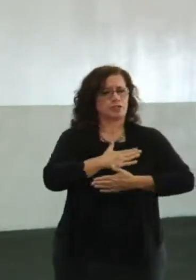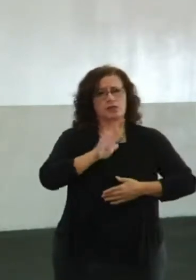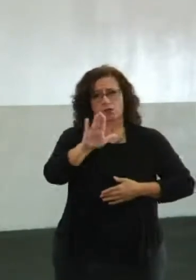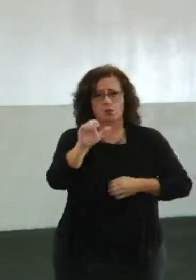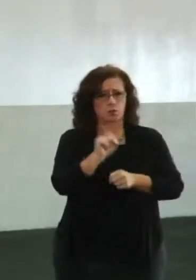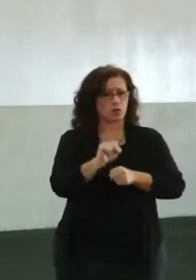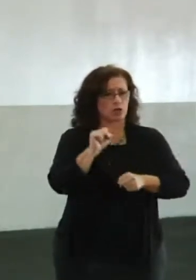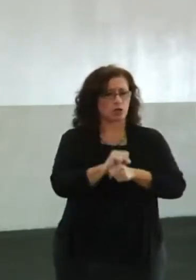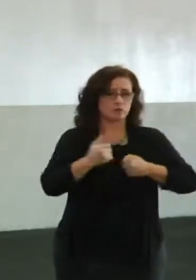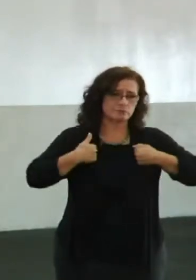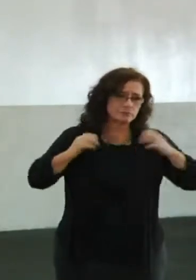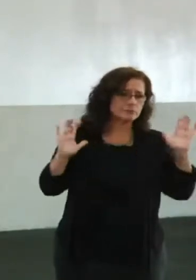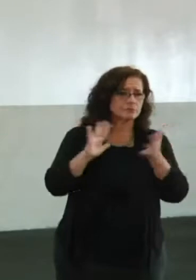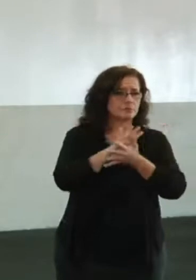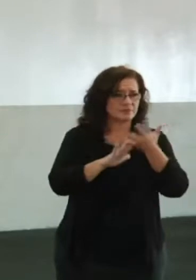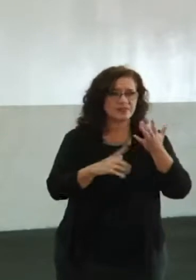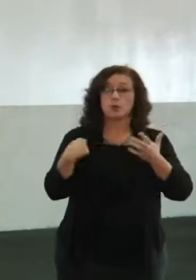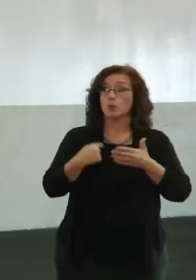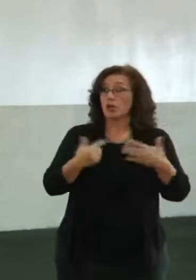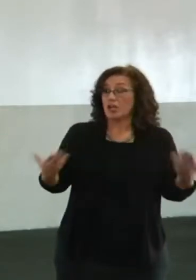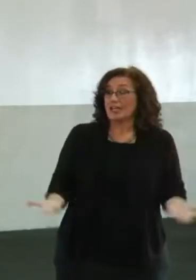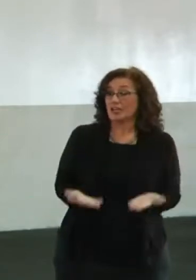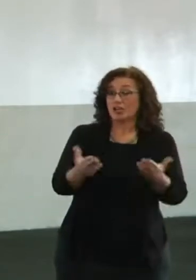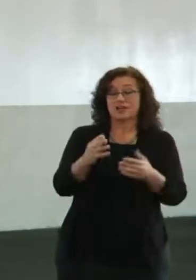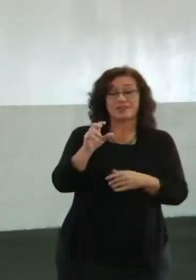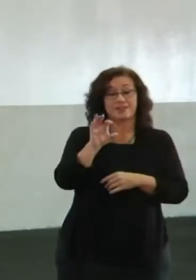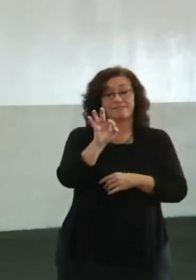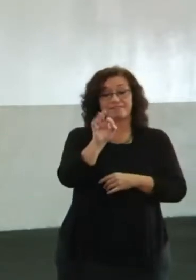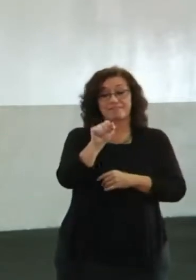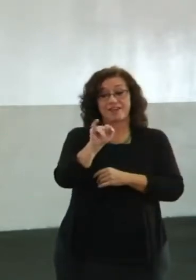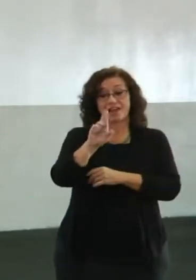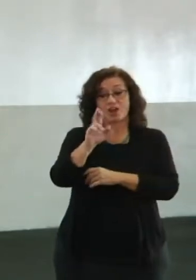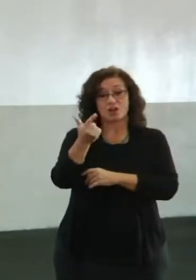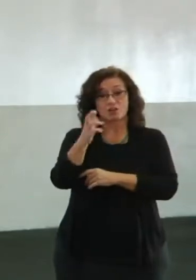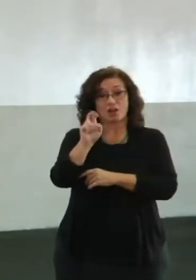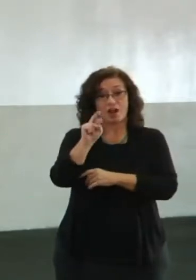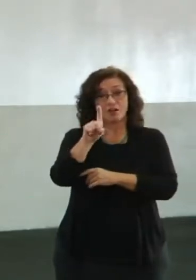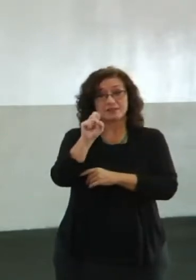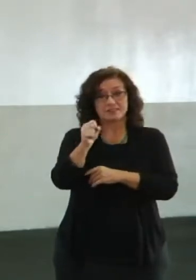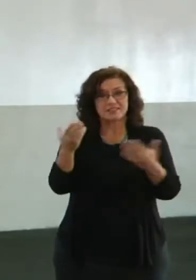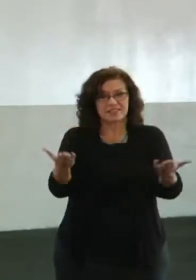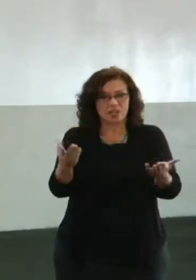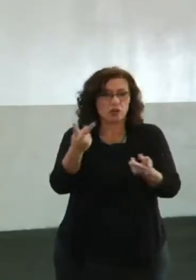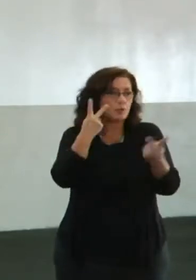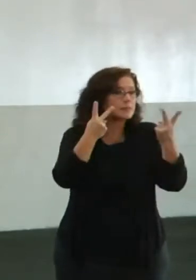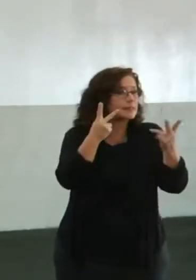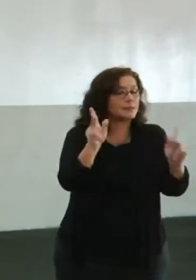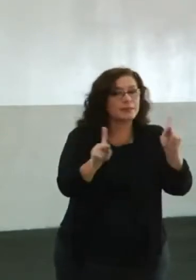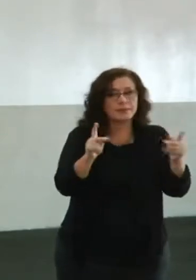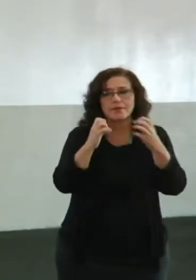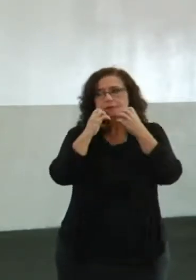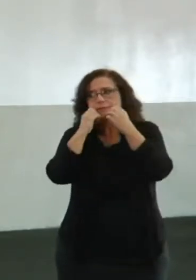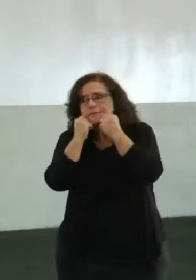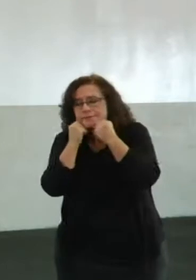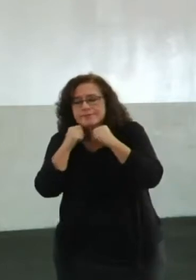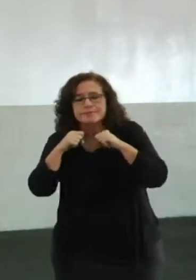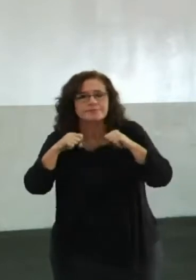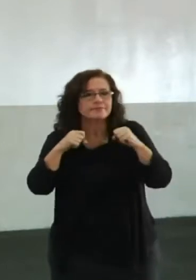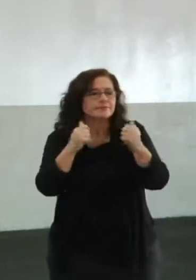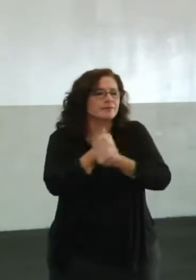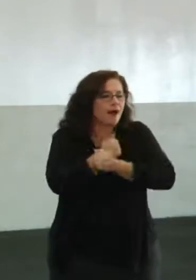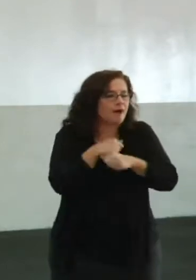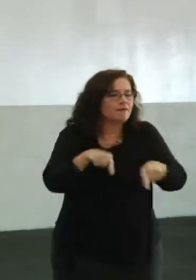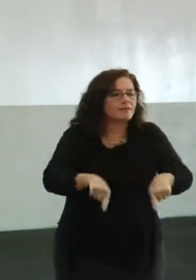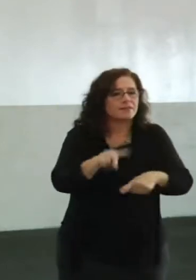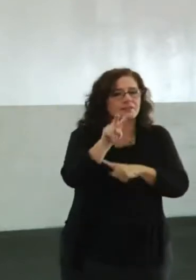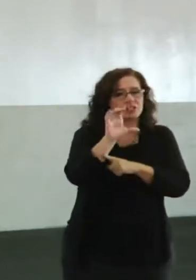fairgrounds and we see it playing out. This community cares. You care about the health of our individuals. You care about our businesses. This is what's going to help us, and we really